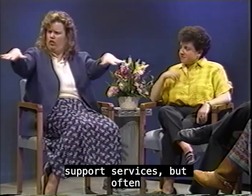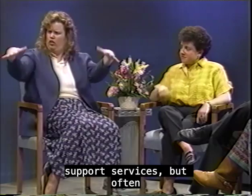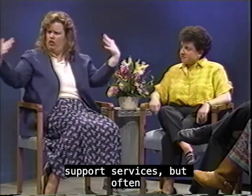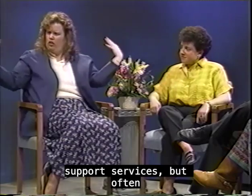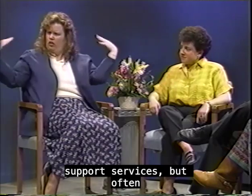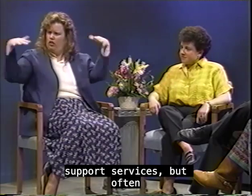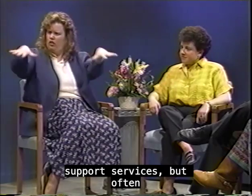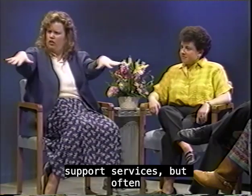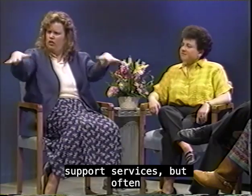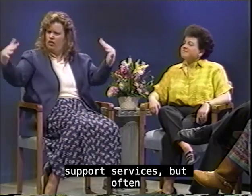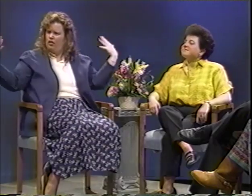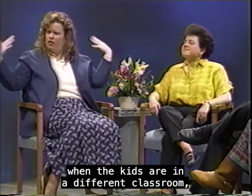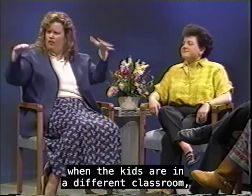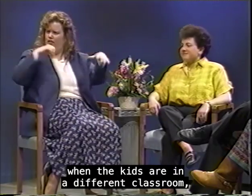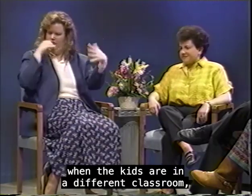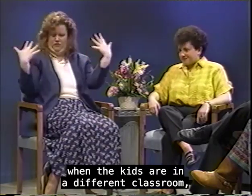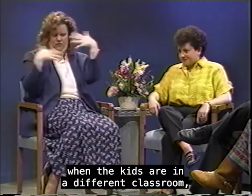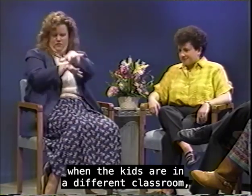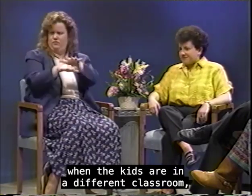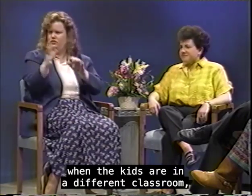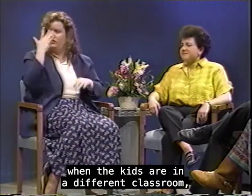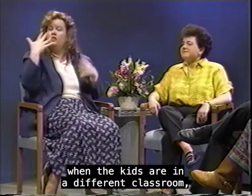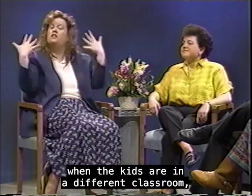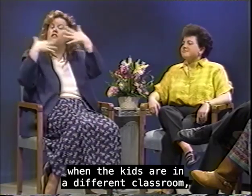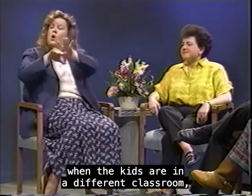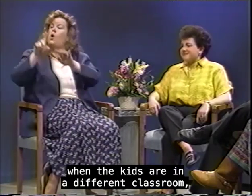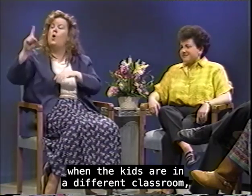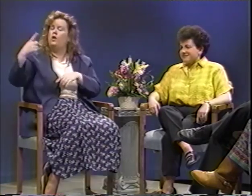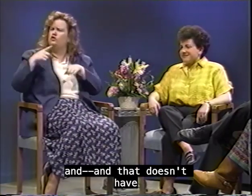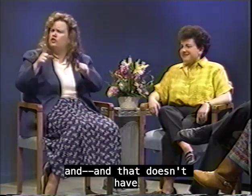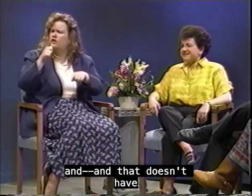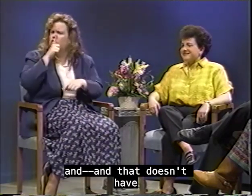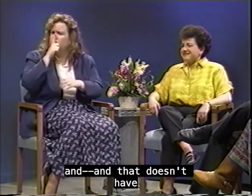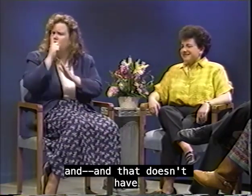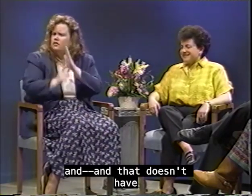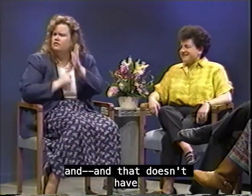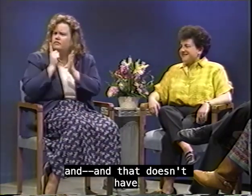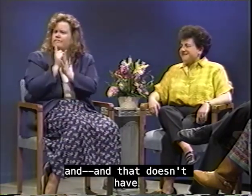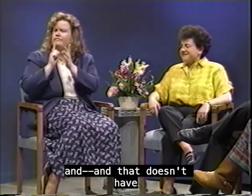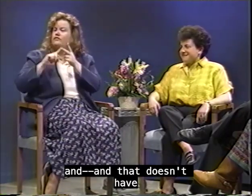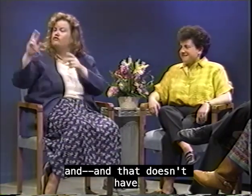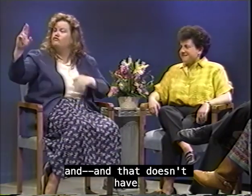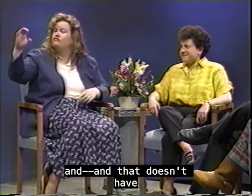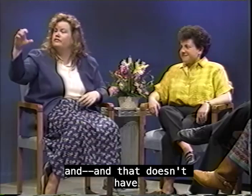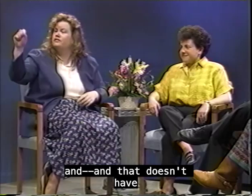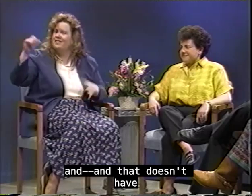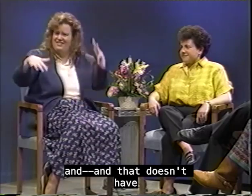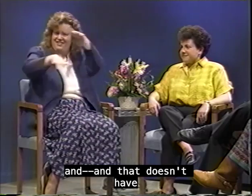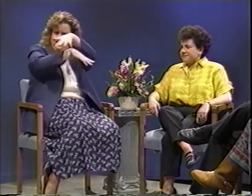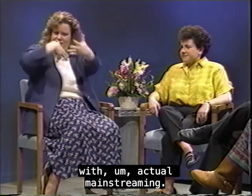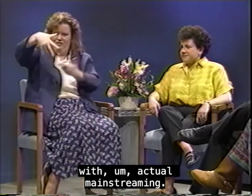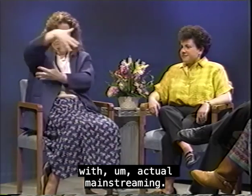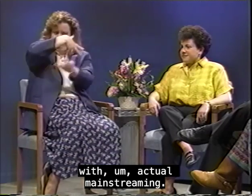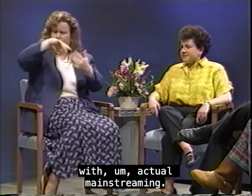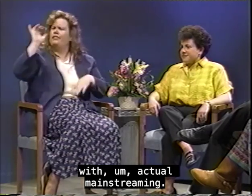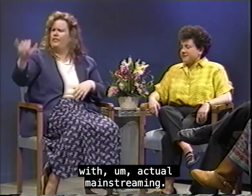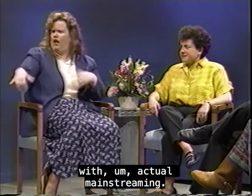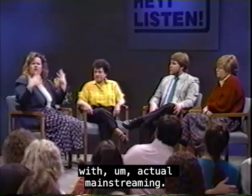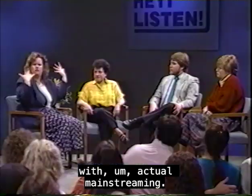it mainstreaming when the kids are in a different classroom, and that doesn't have anything to do with